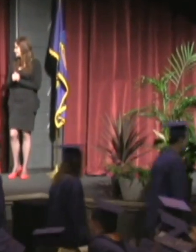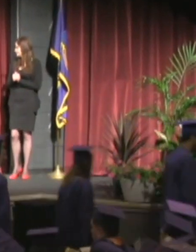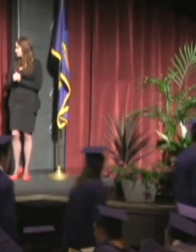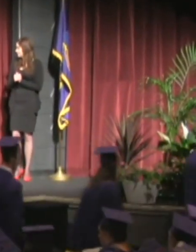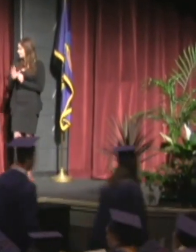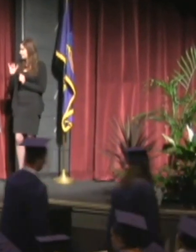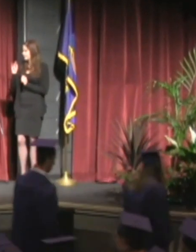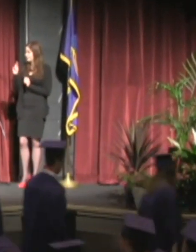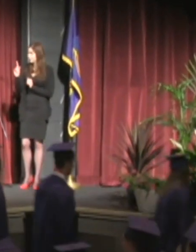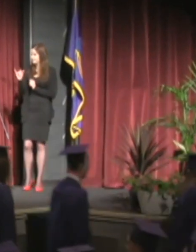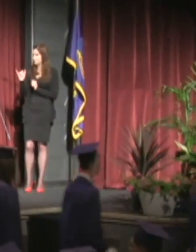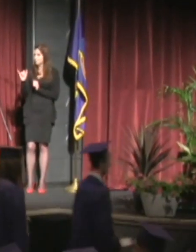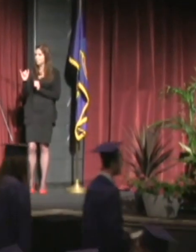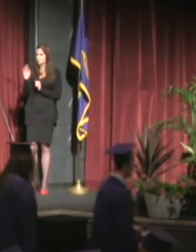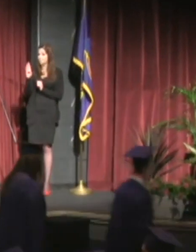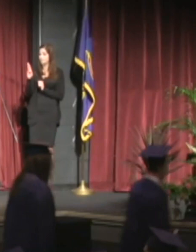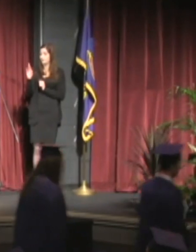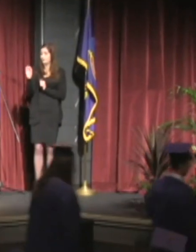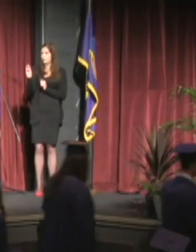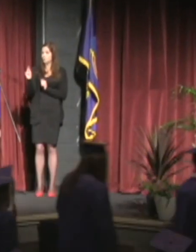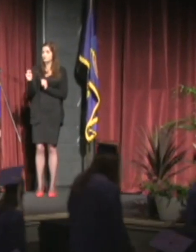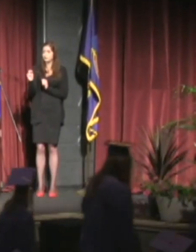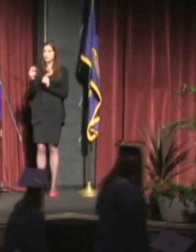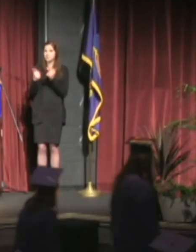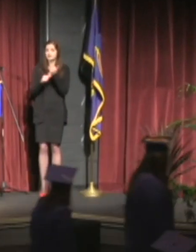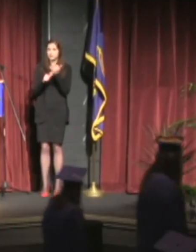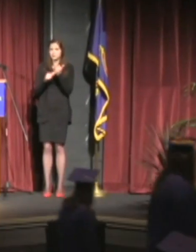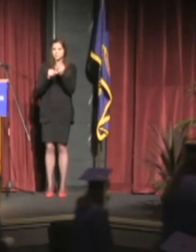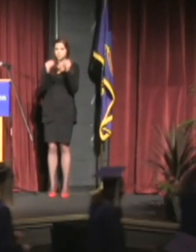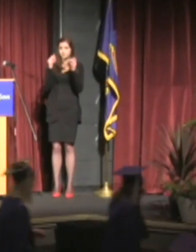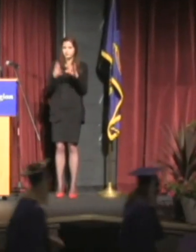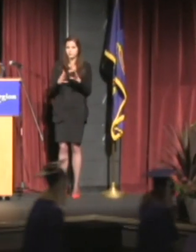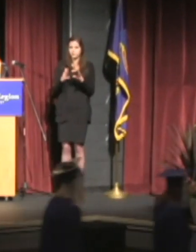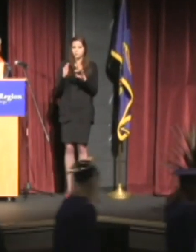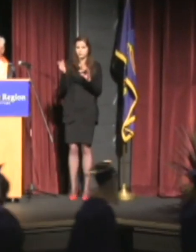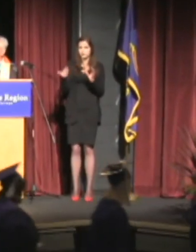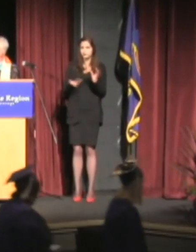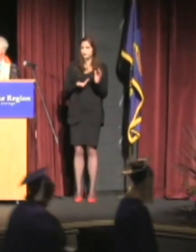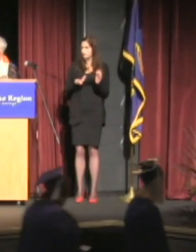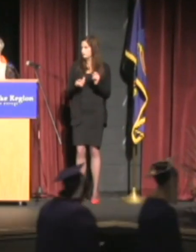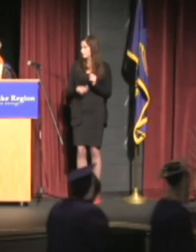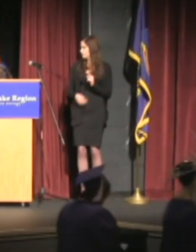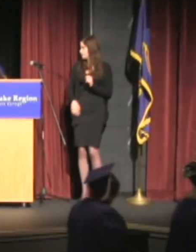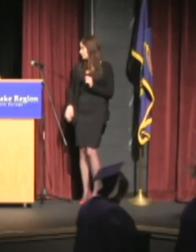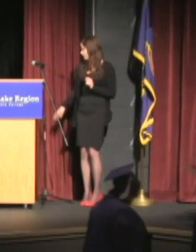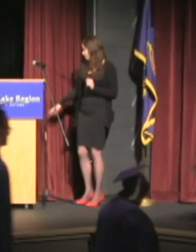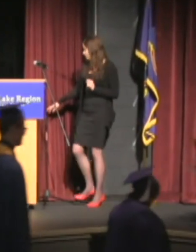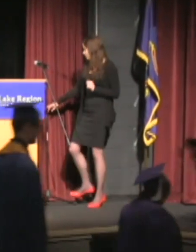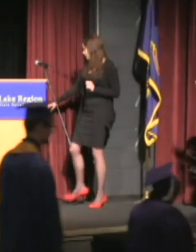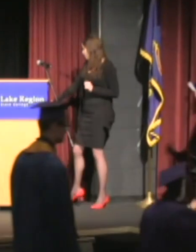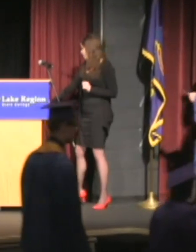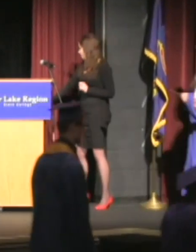Cindy Brown, assistant professor, will introduce the graduates.